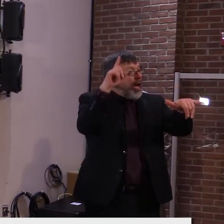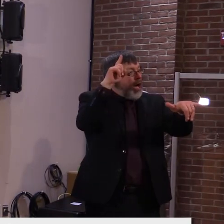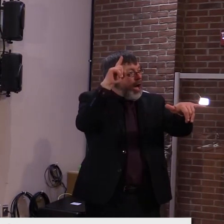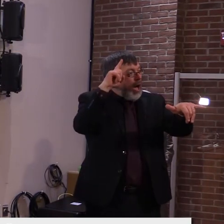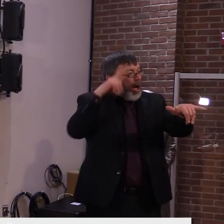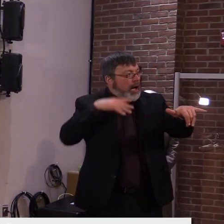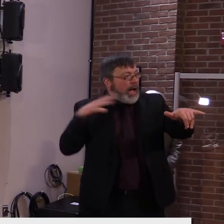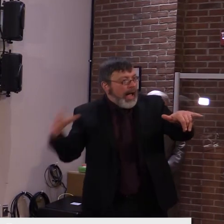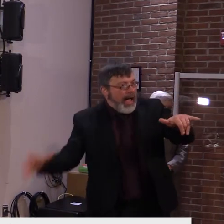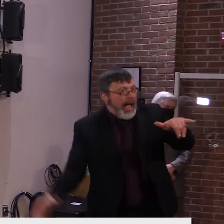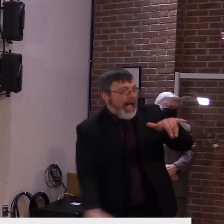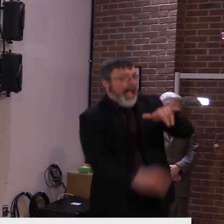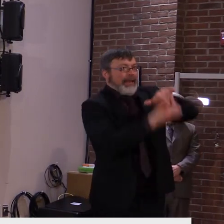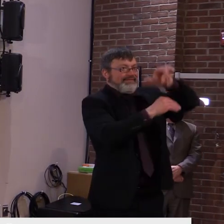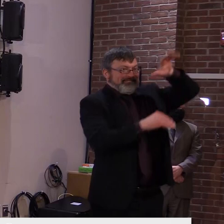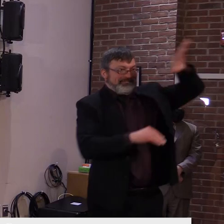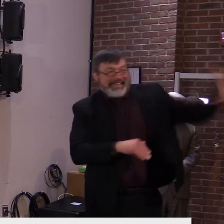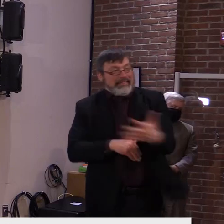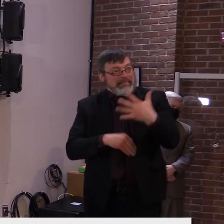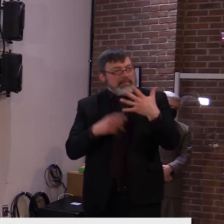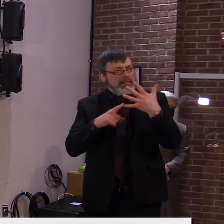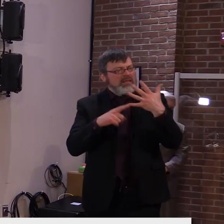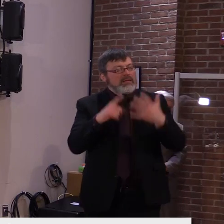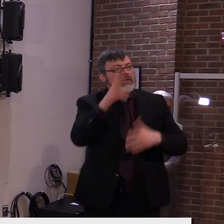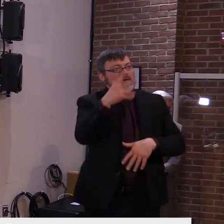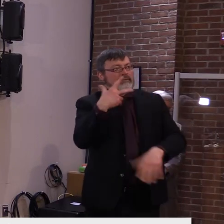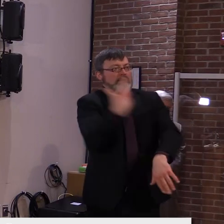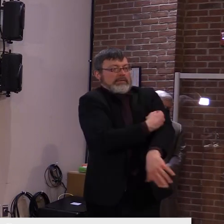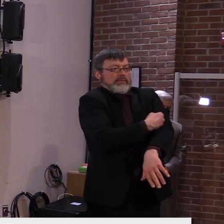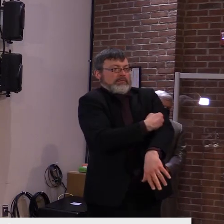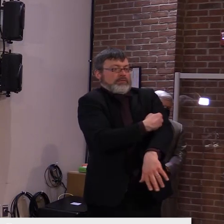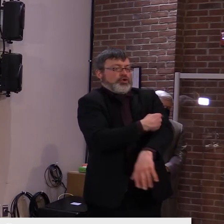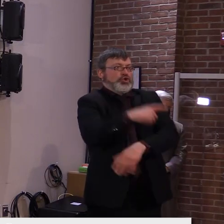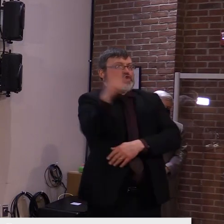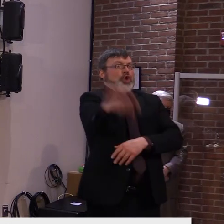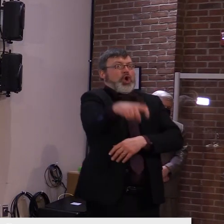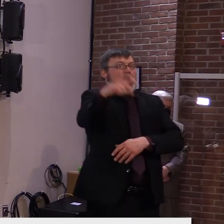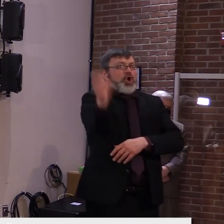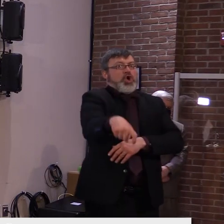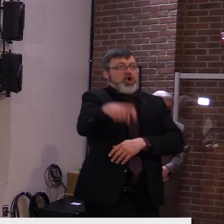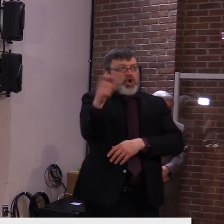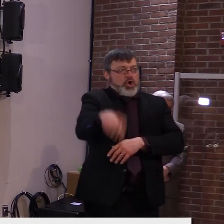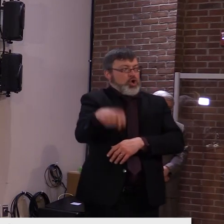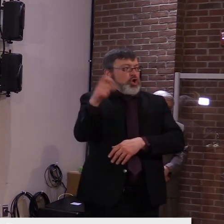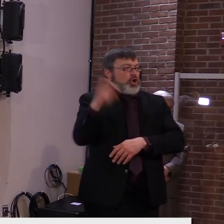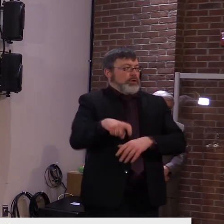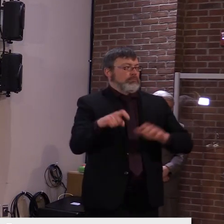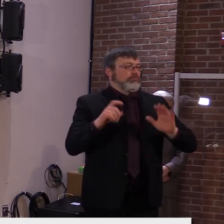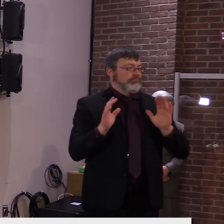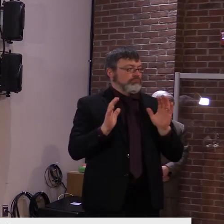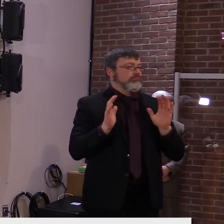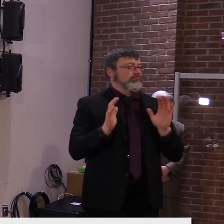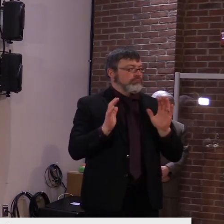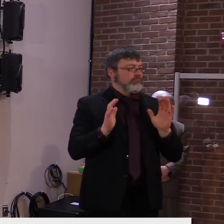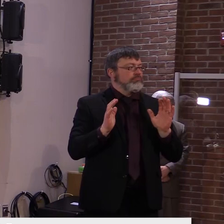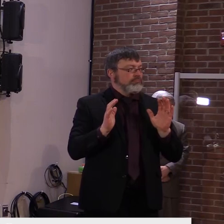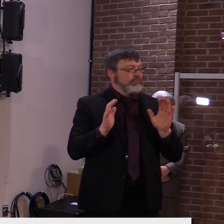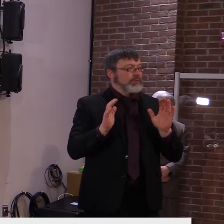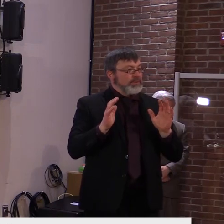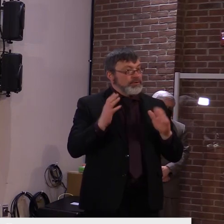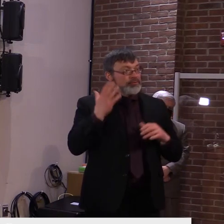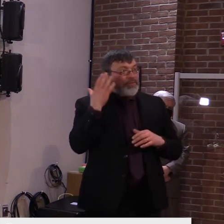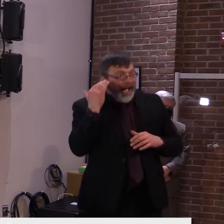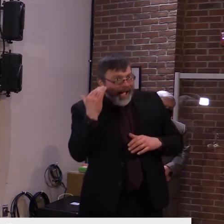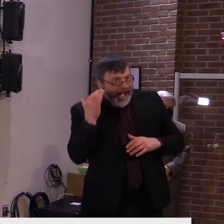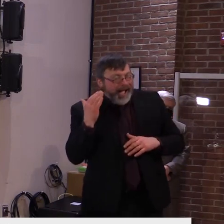imagined, and soon we can begin to move on to enjoying everything Vermont has to offer. I'll turn